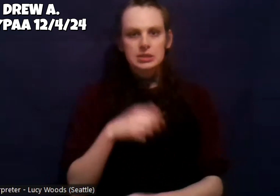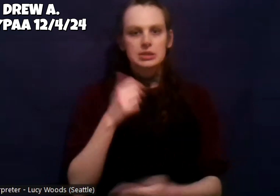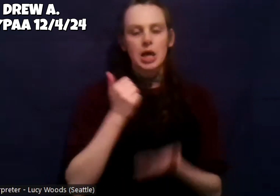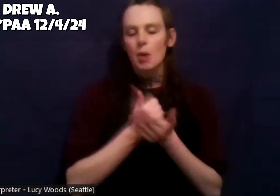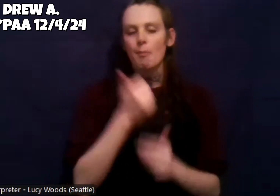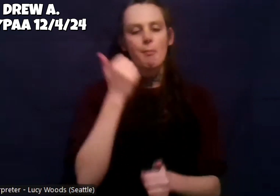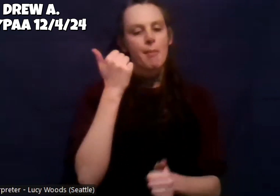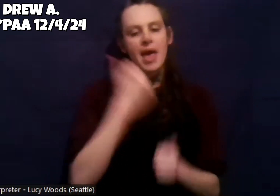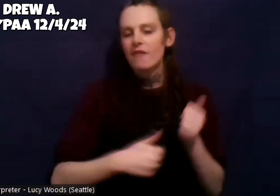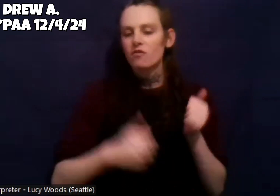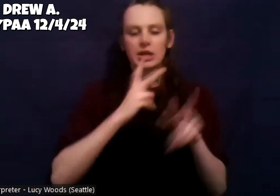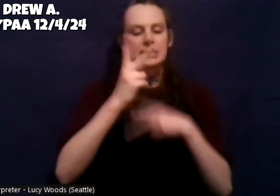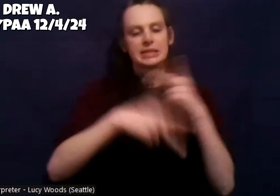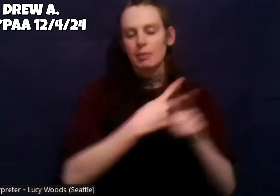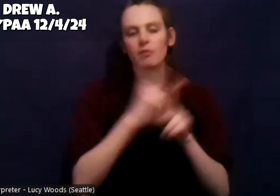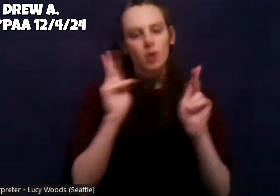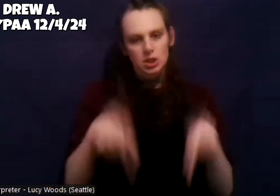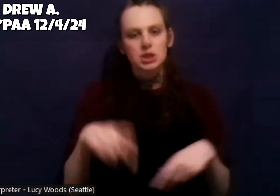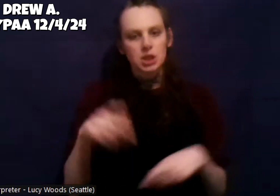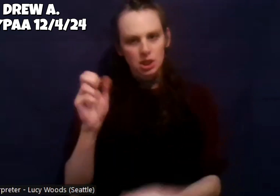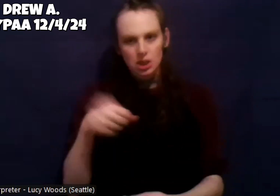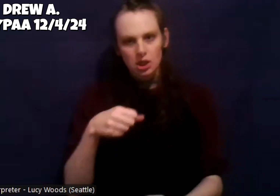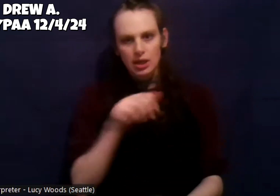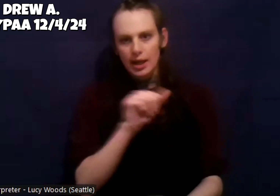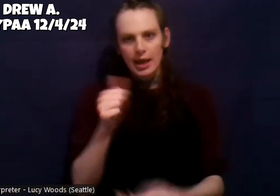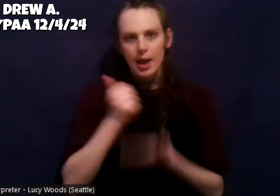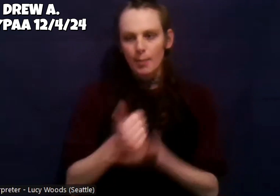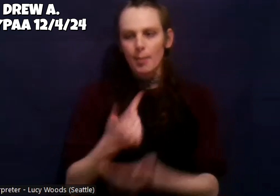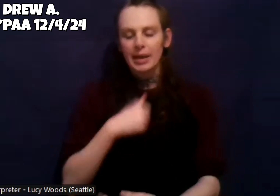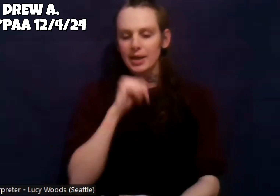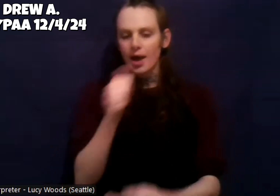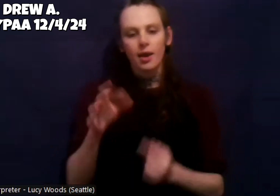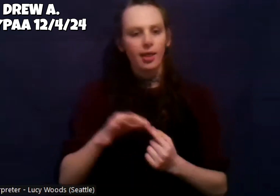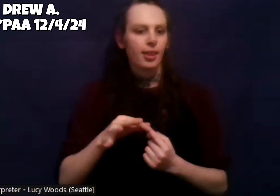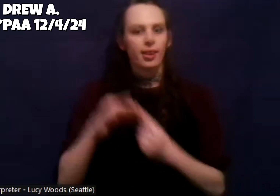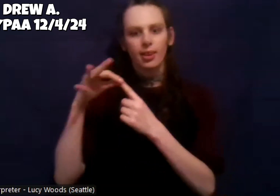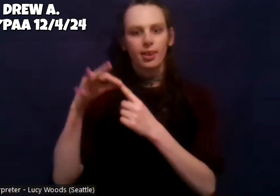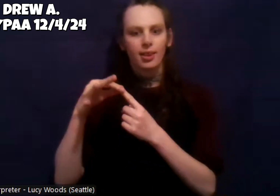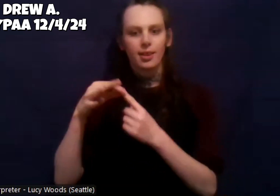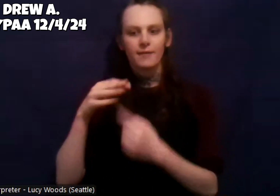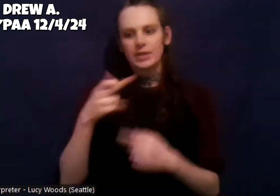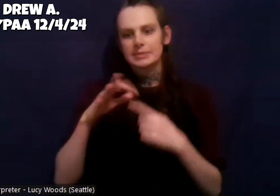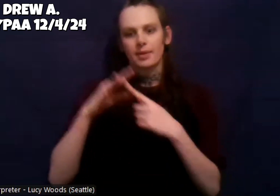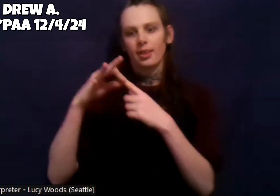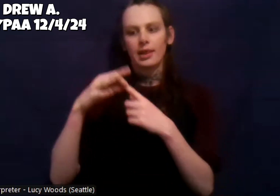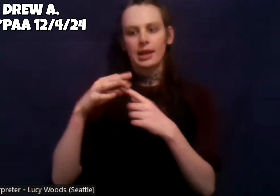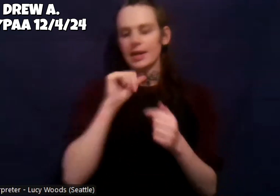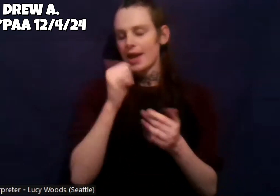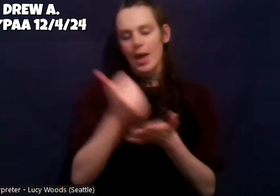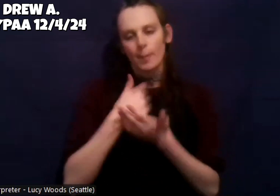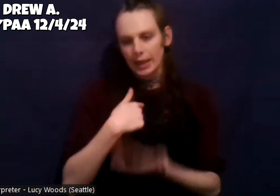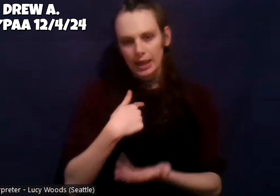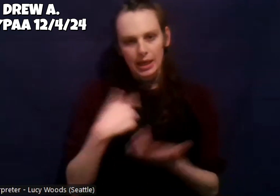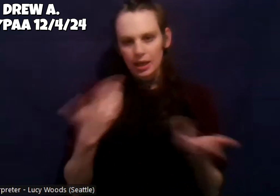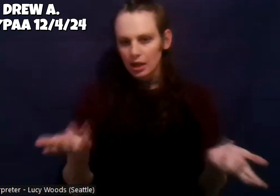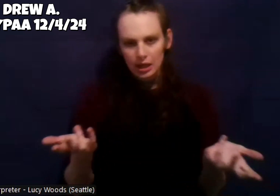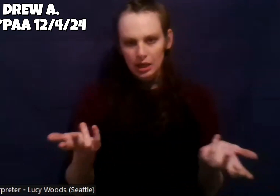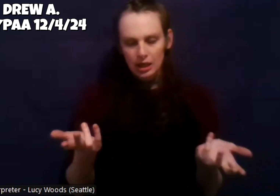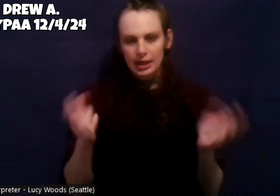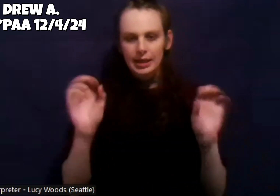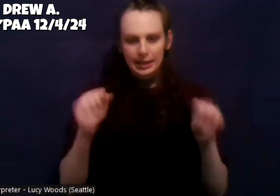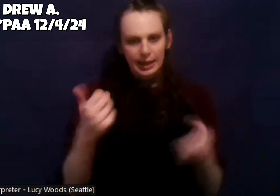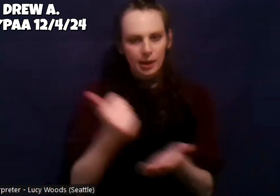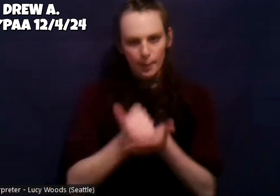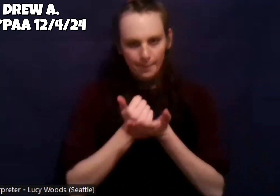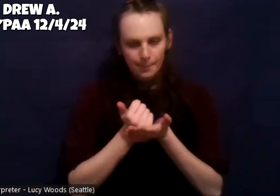think of, every type of person you could think of. I'm not that fucking special that it's not gonna help me if I really try. So I got a